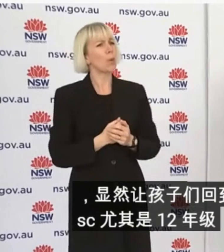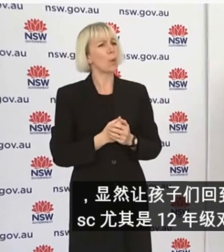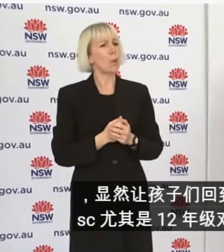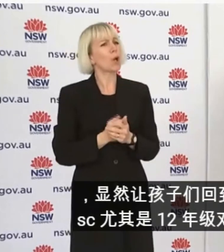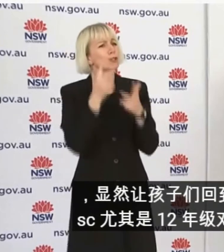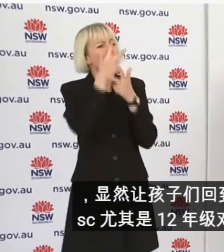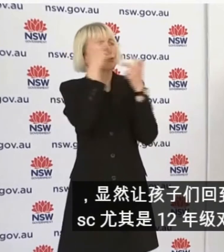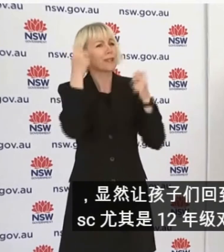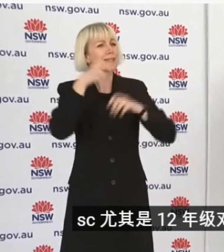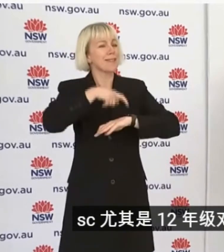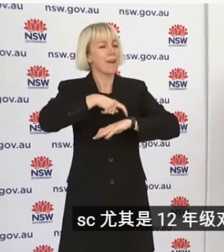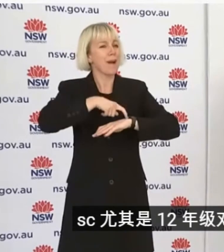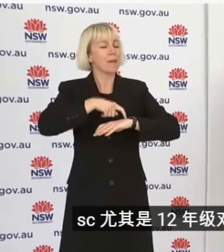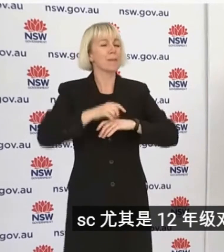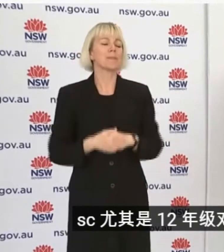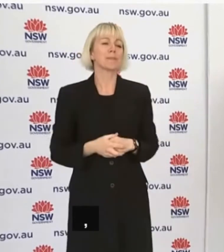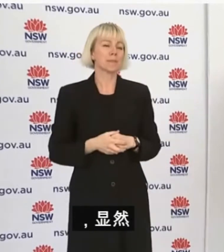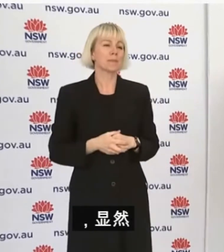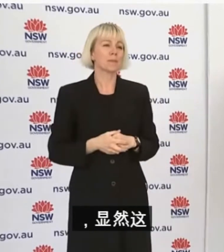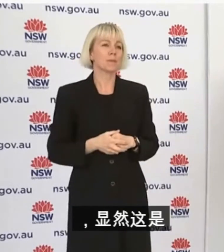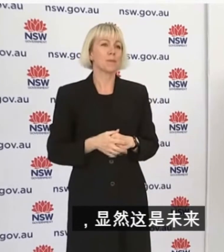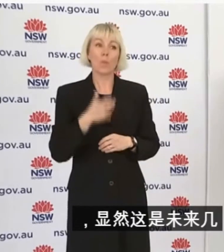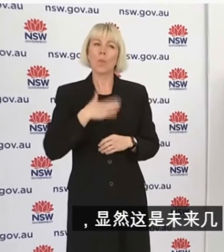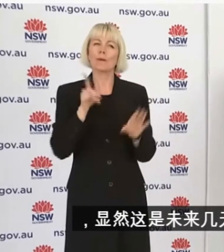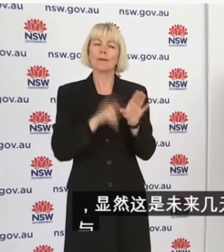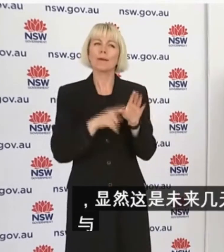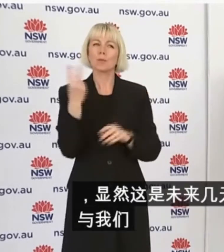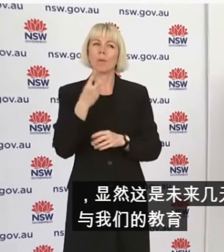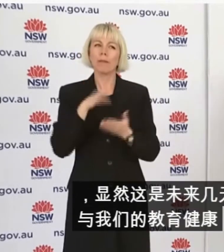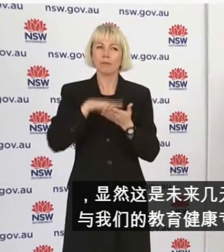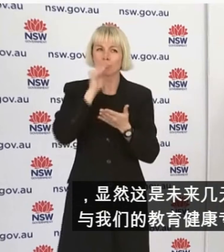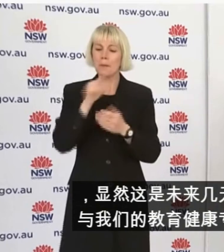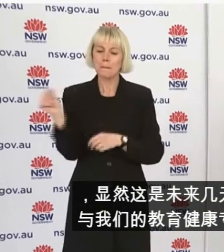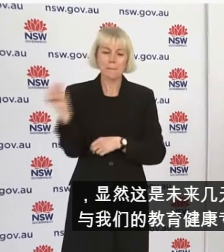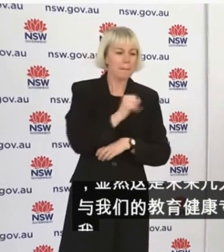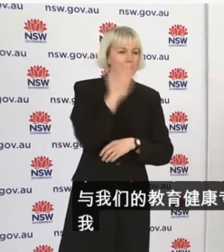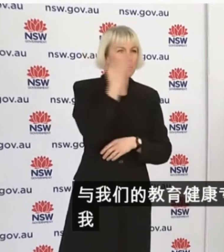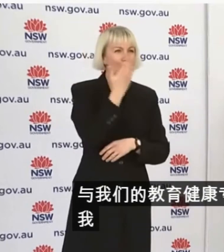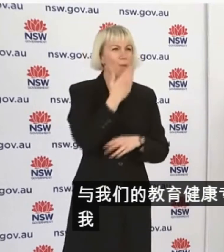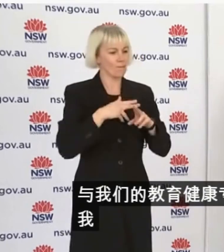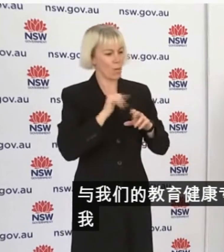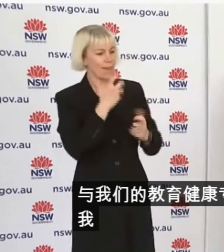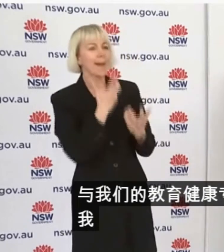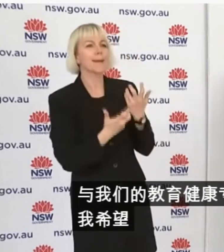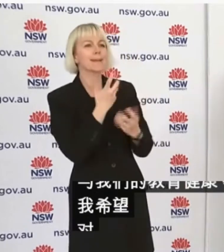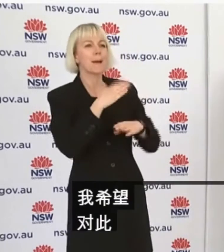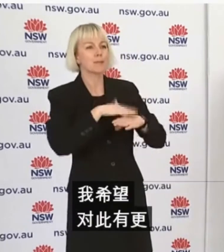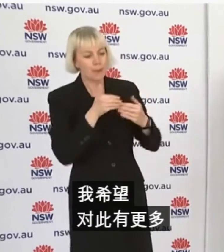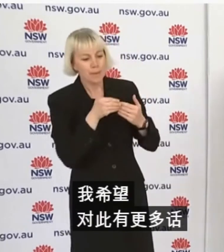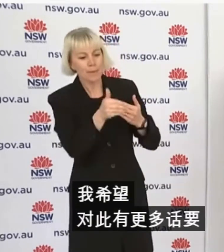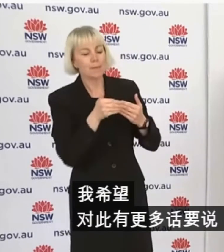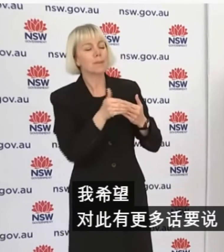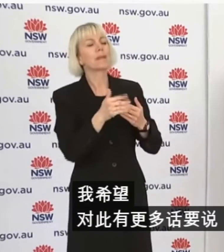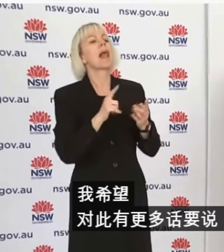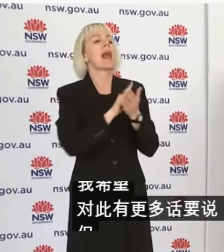school, especially Year 12, is a priority for us. And obviously that's the topic of conversations with our health experts in education in the coming days, and I hope to have more to